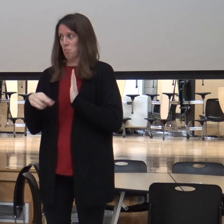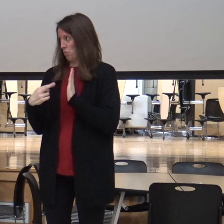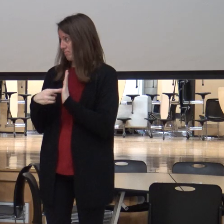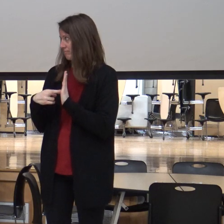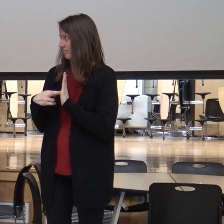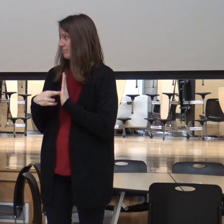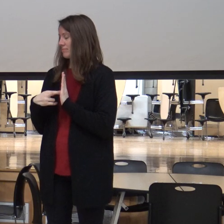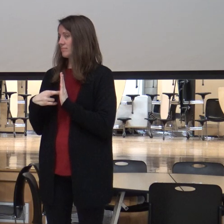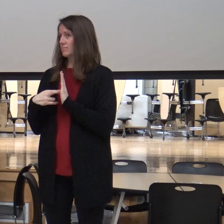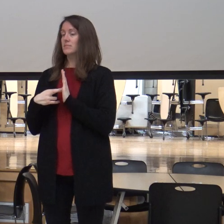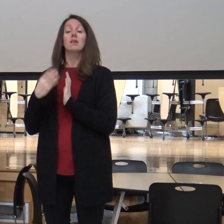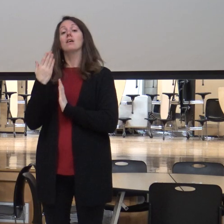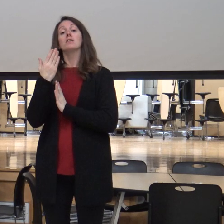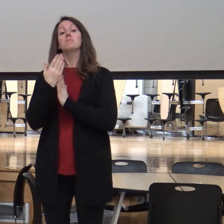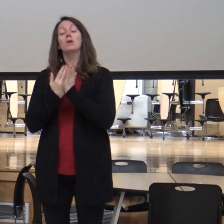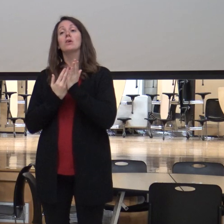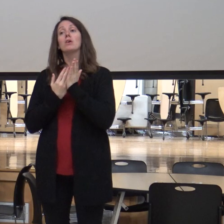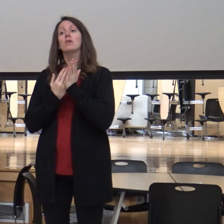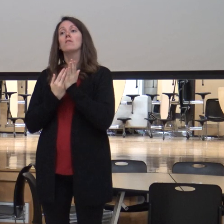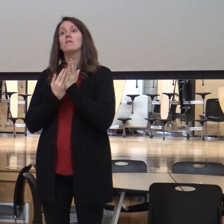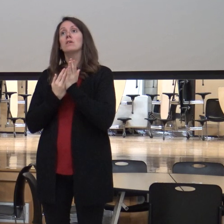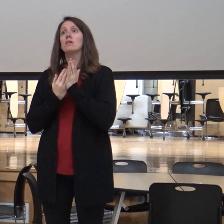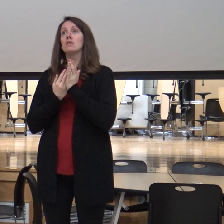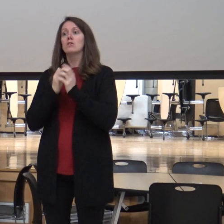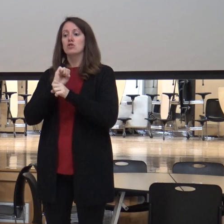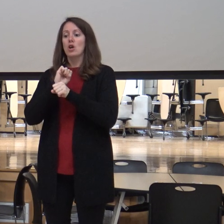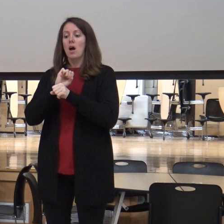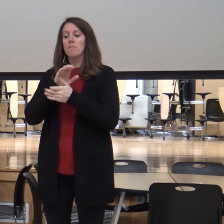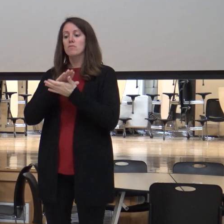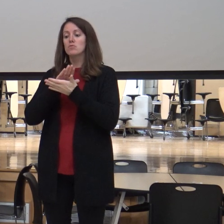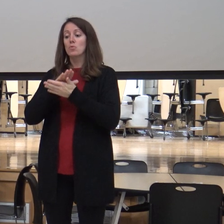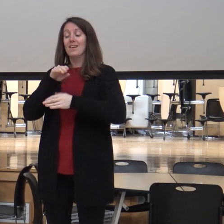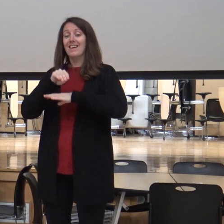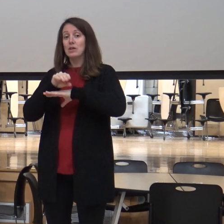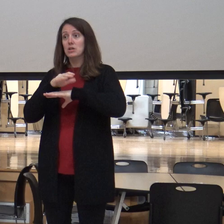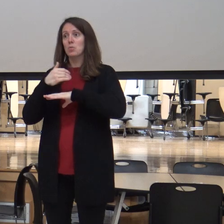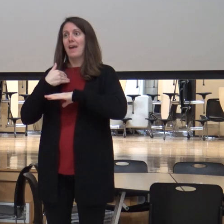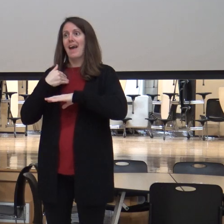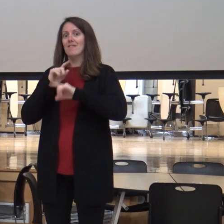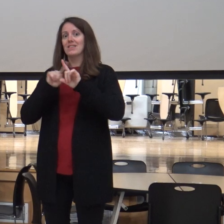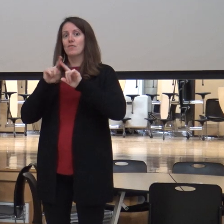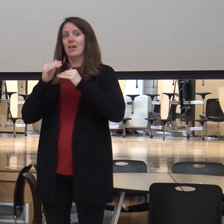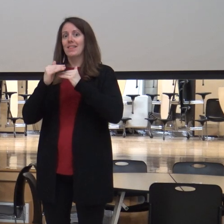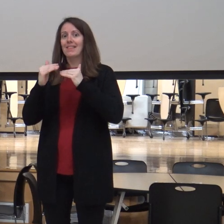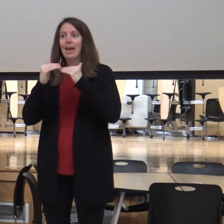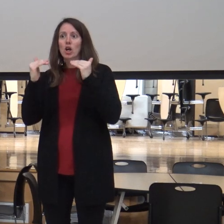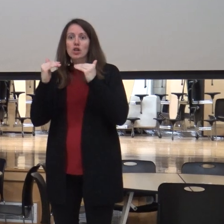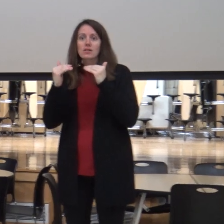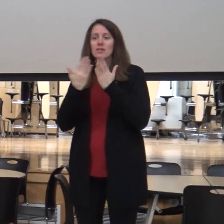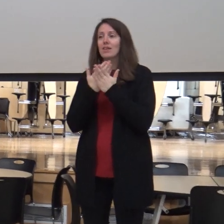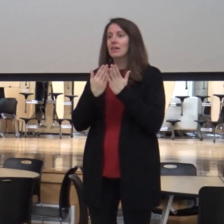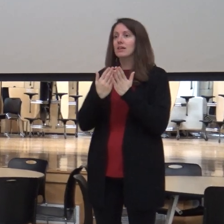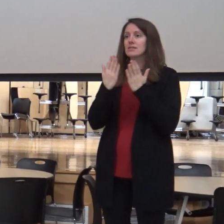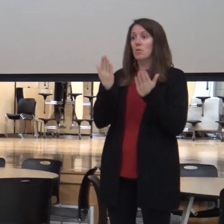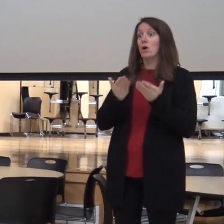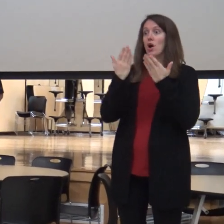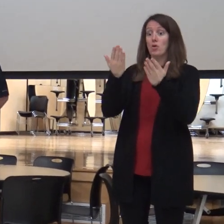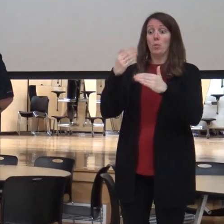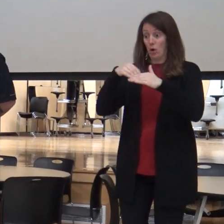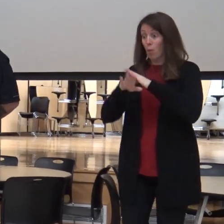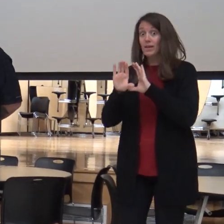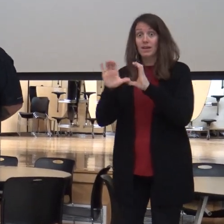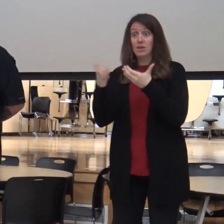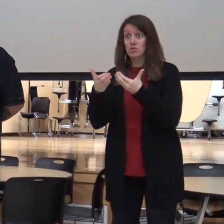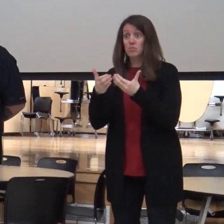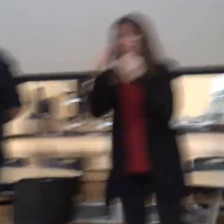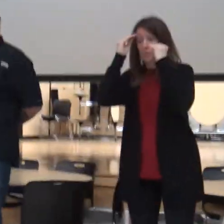As part of being school counselors, there's kind of layers of what we often do. We get into the classrooms and teach. We lead groups. We